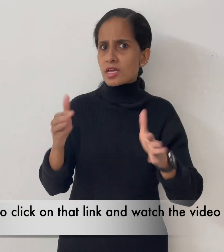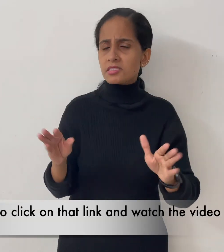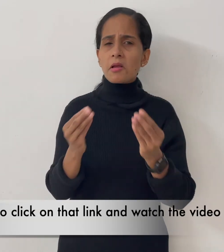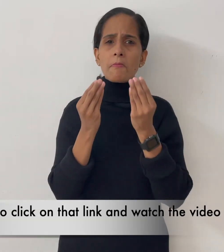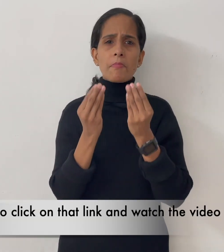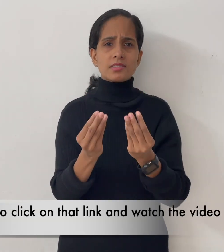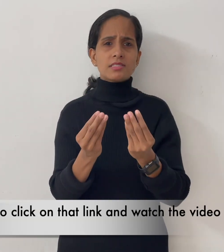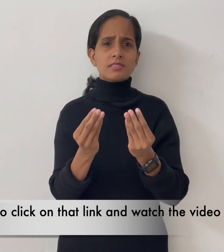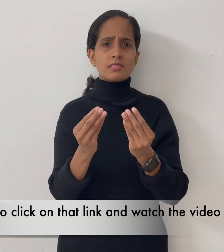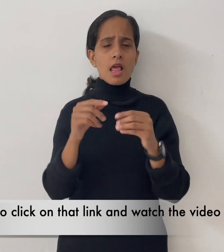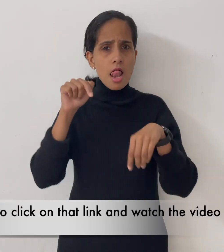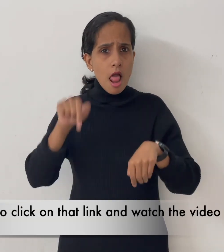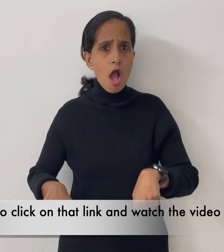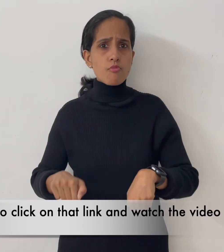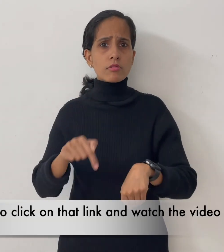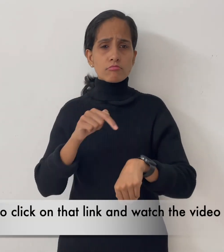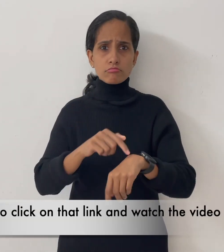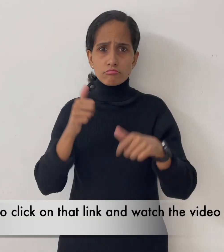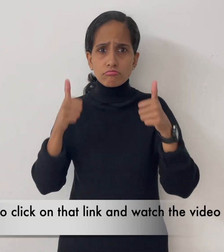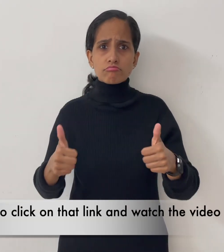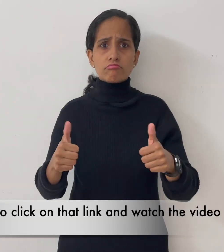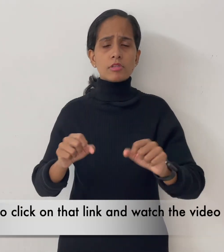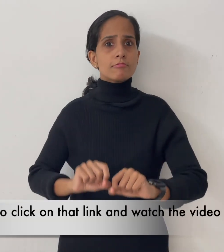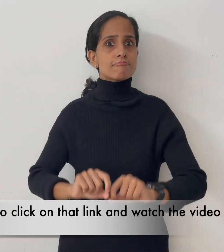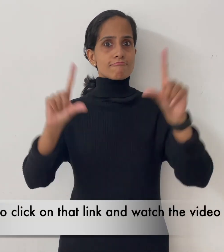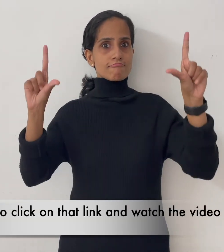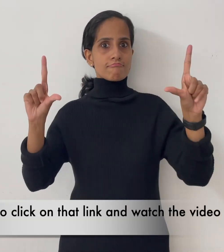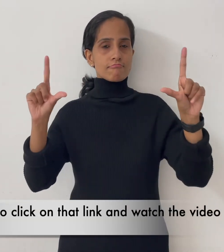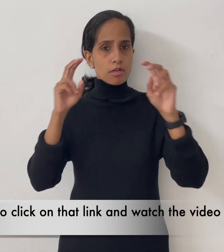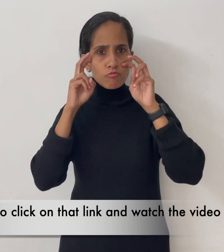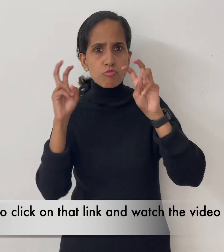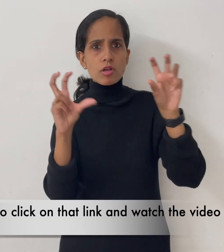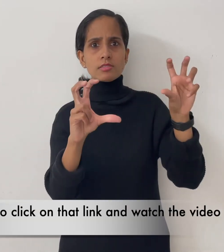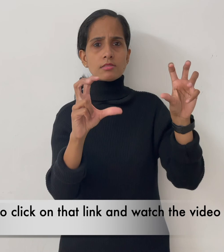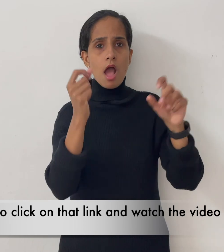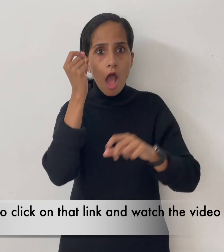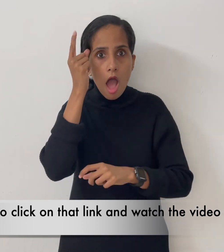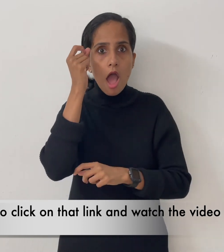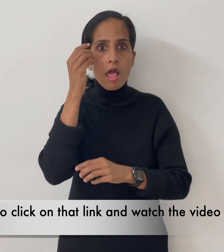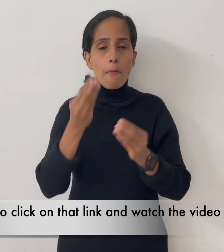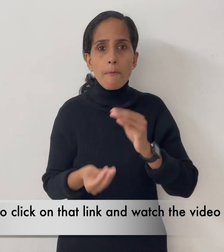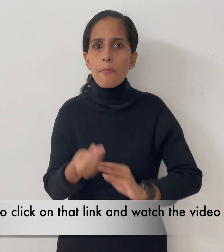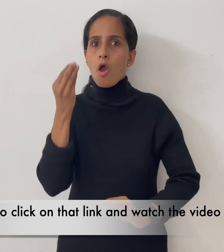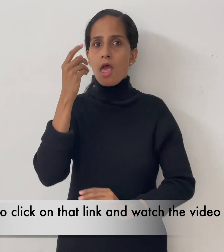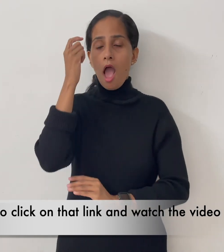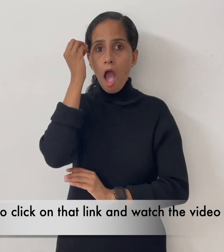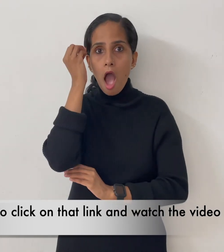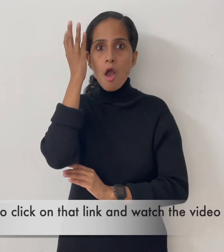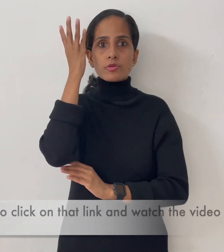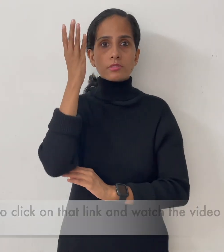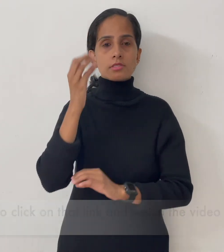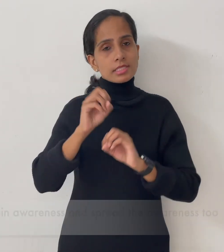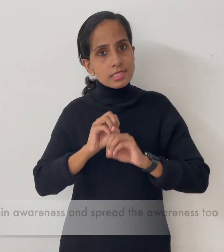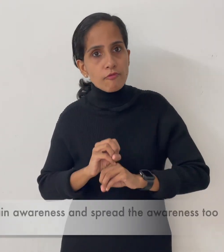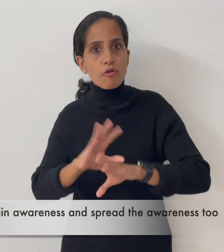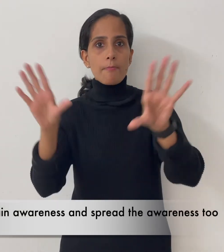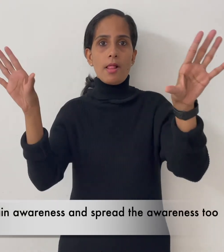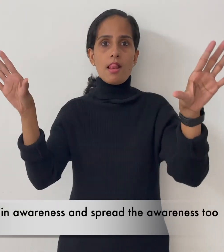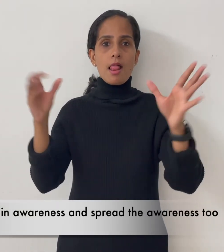So please take time to click on the link and watch that video and understand